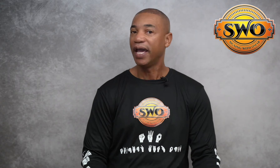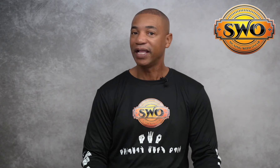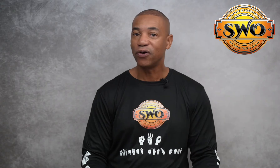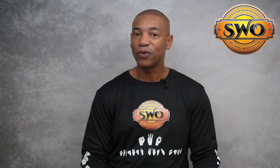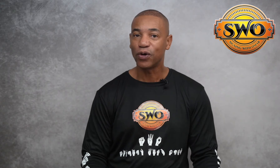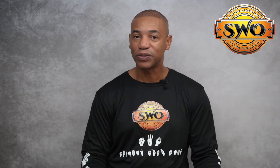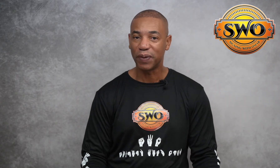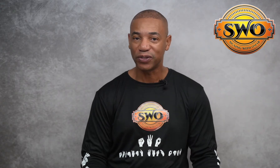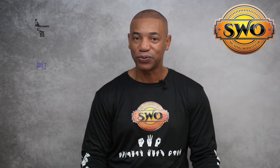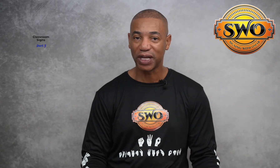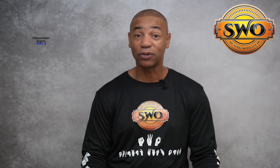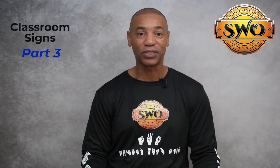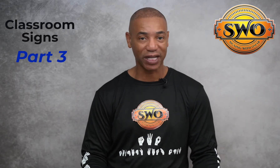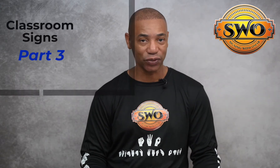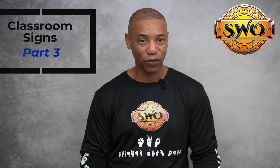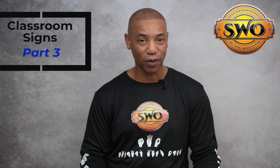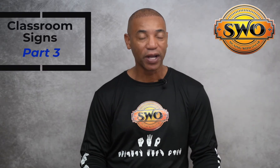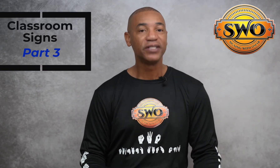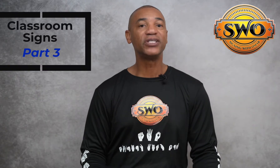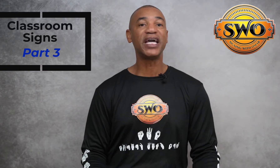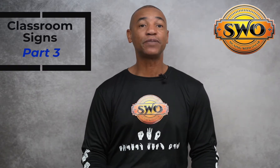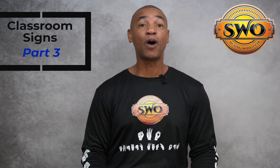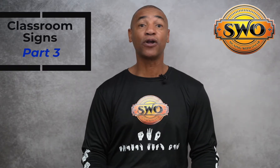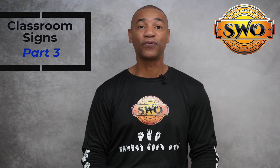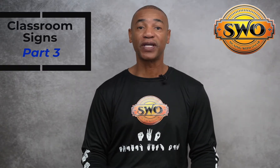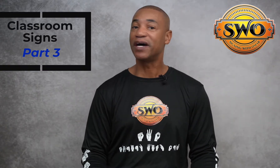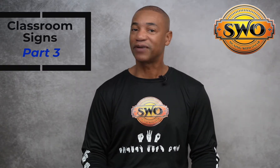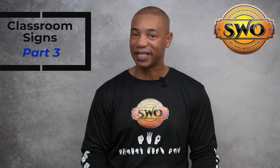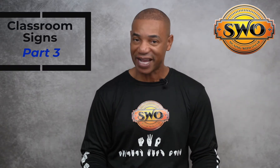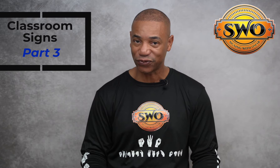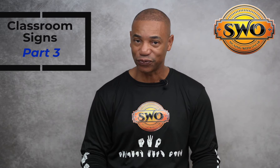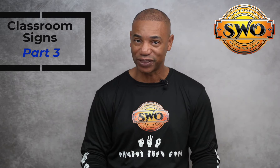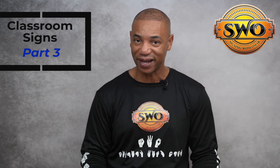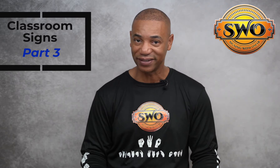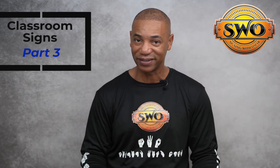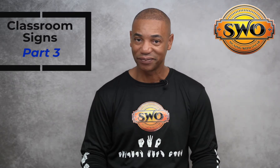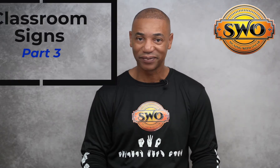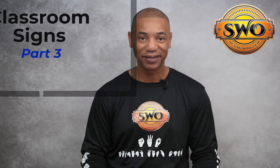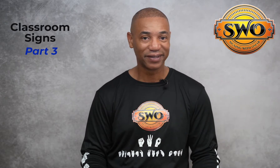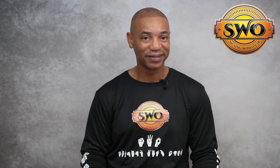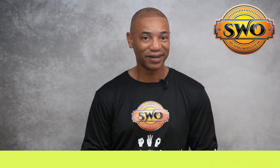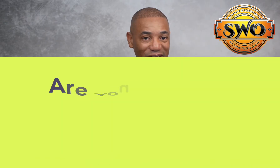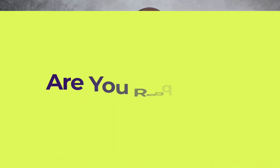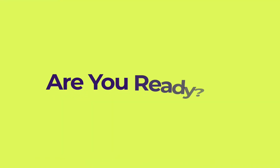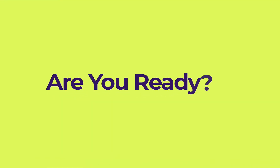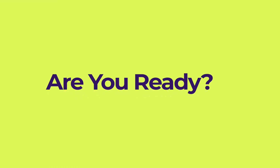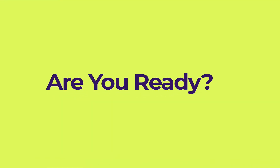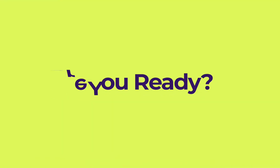Hello and welcome to my YouTube channel, Signing with Omar. Today is part 3 of classroom signs. Are you ready? Let's